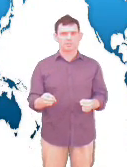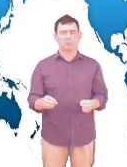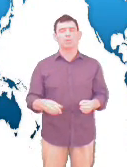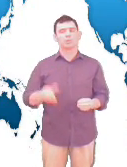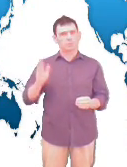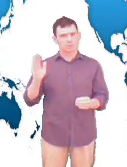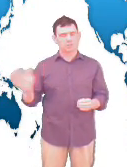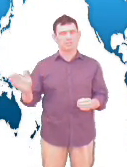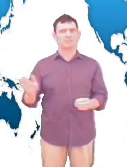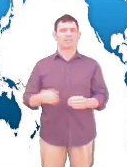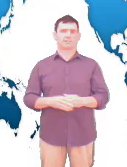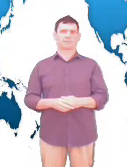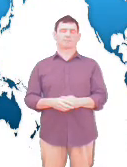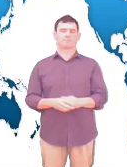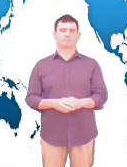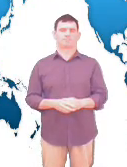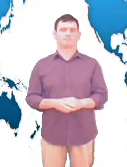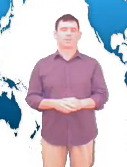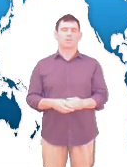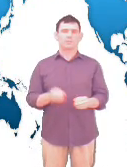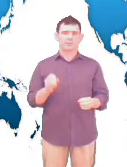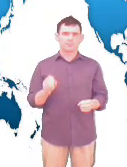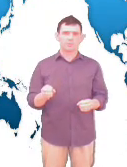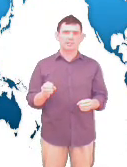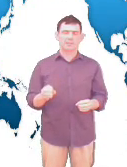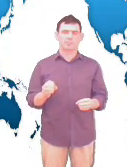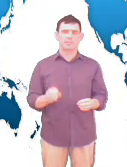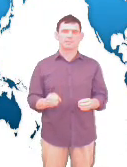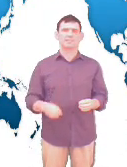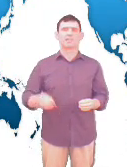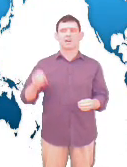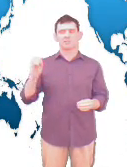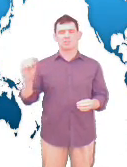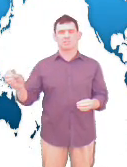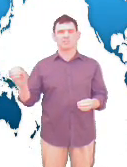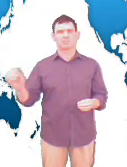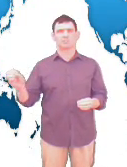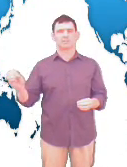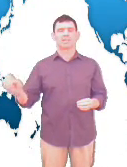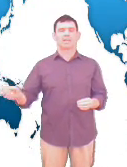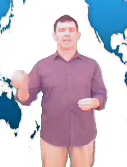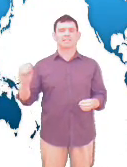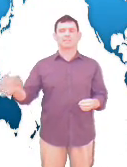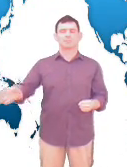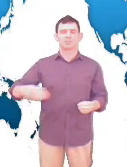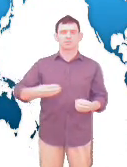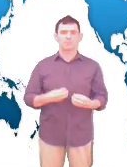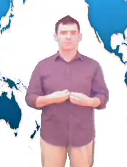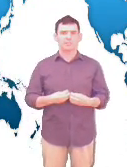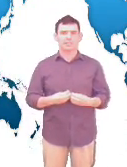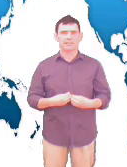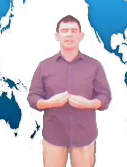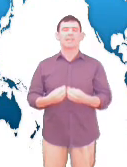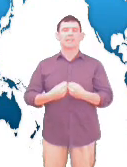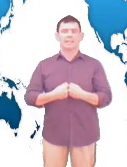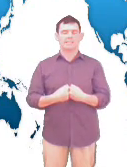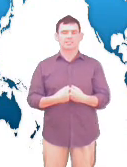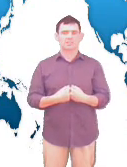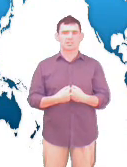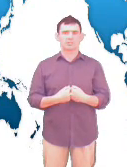you to achieve that? You have the full capabilities of achieving something, except there's some feeling inside